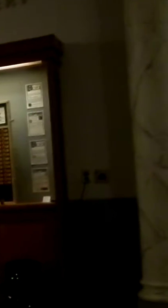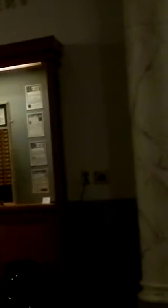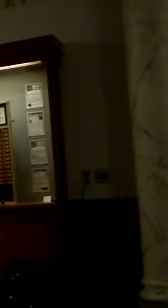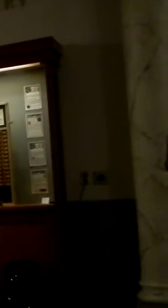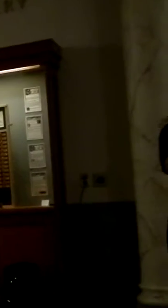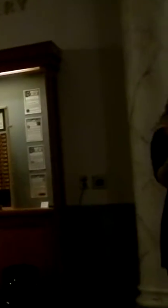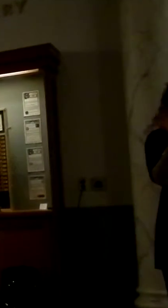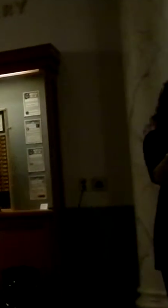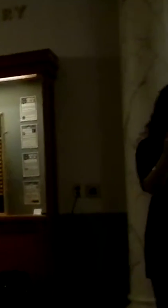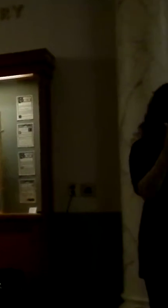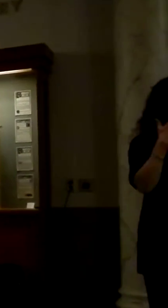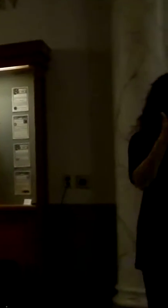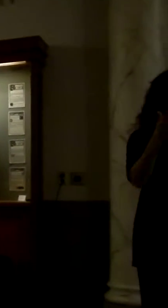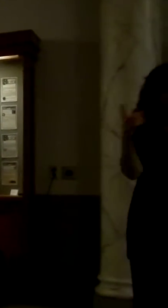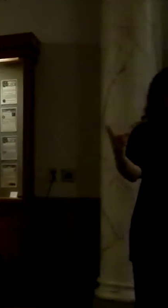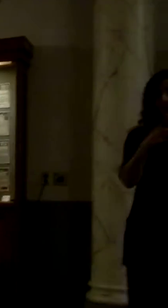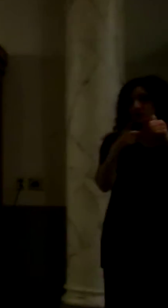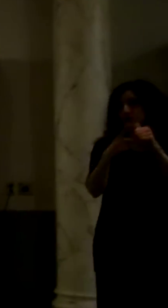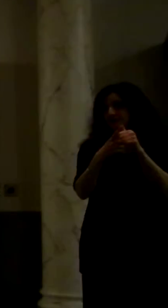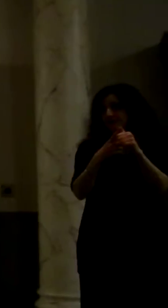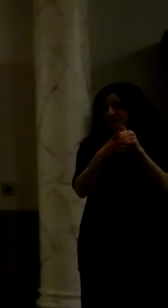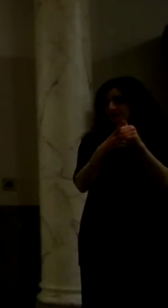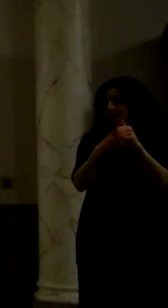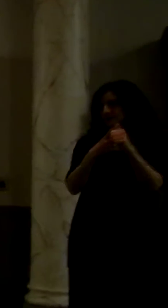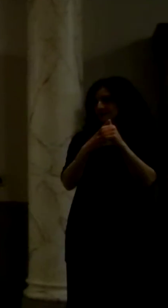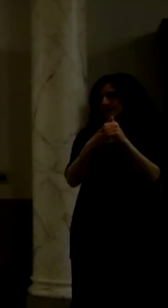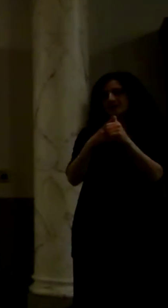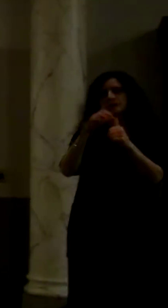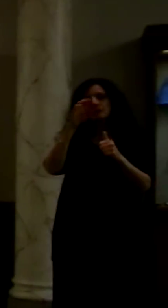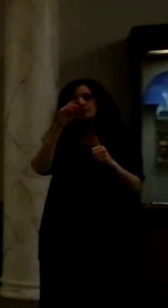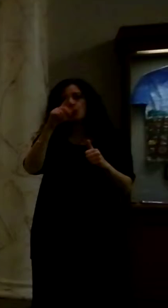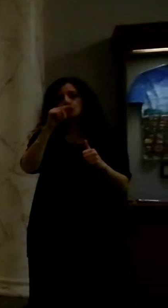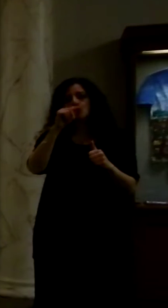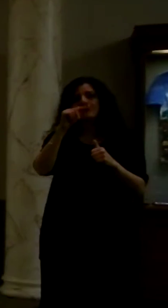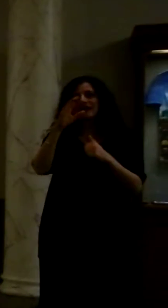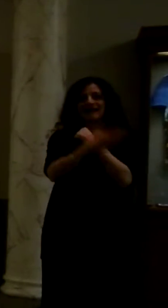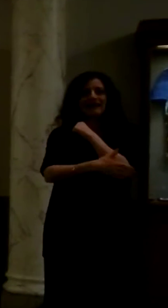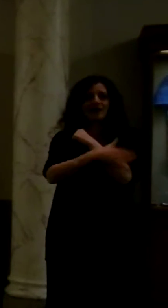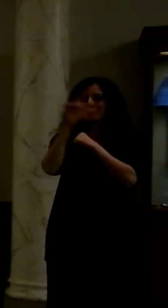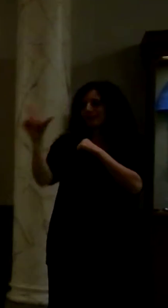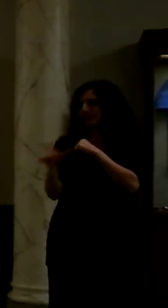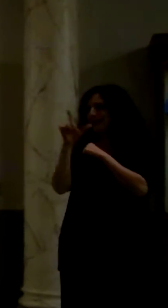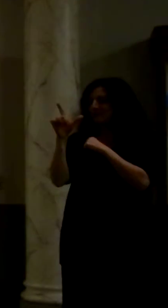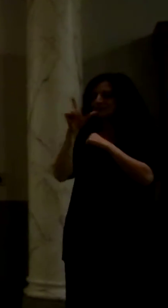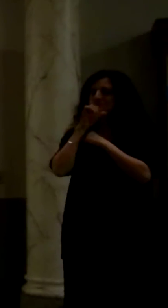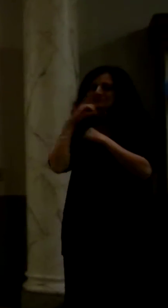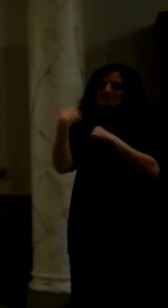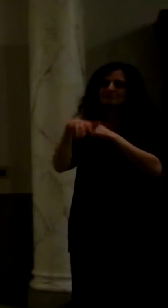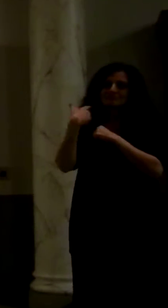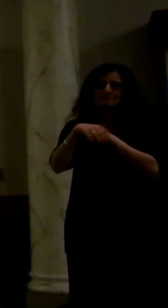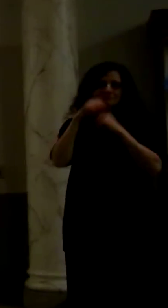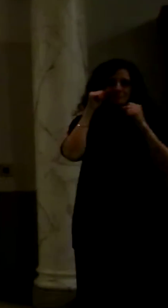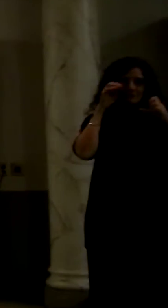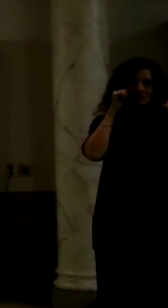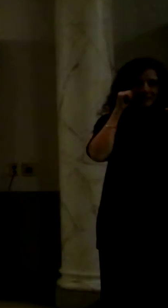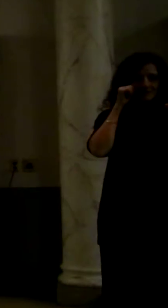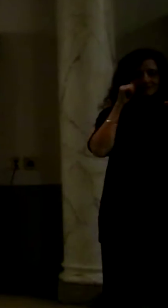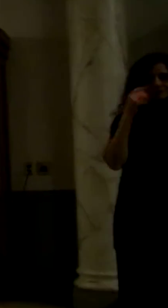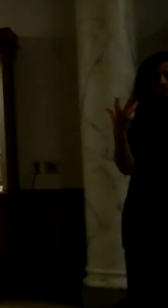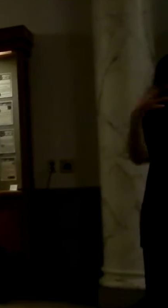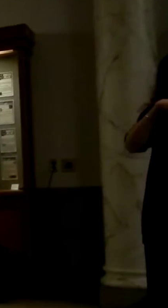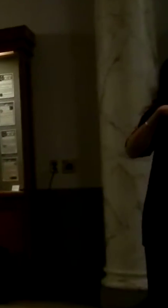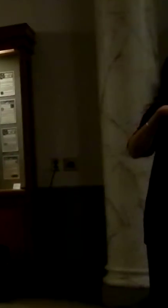very important thanks. First, the Multnomah County Library has been just an amazing player